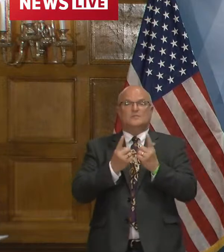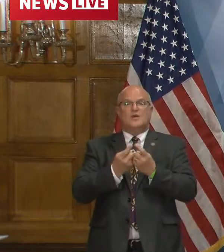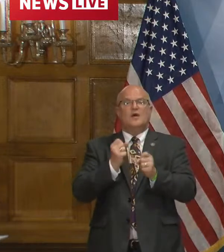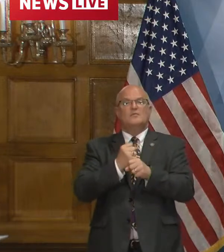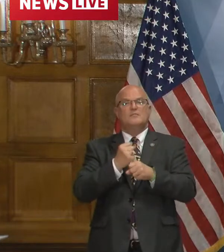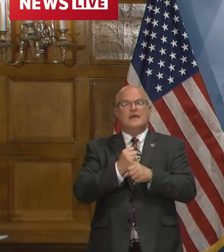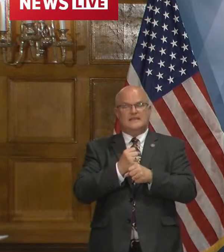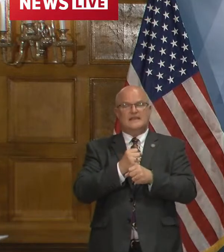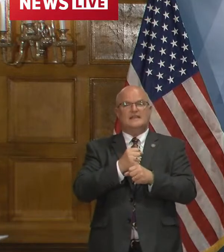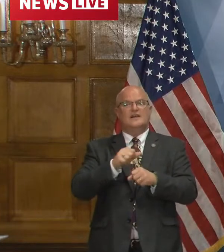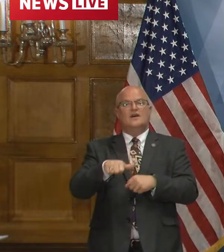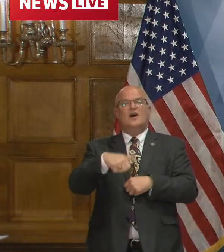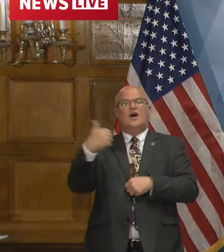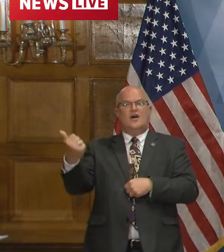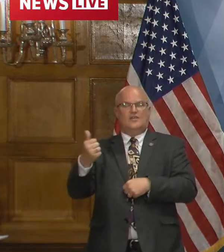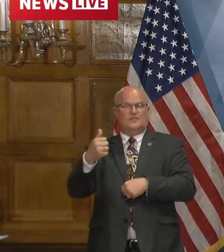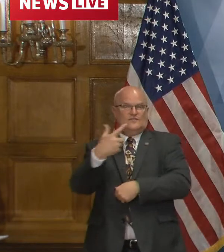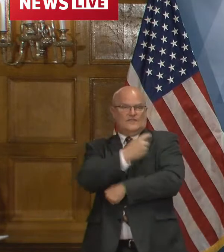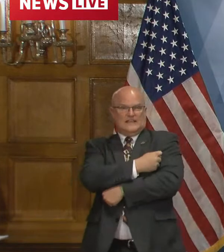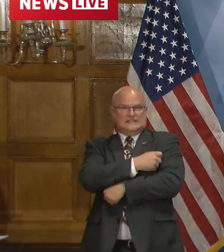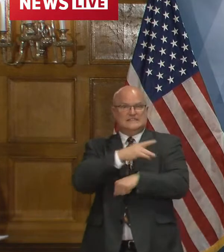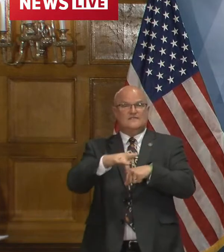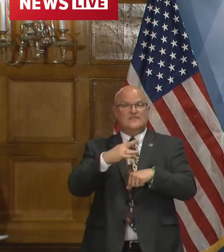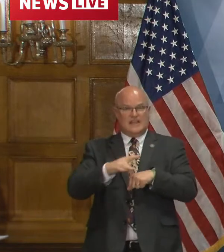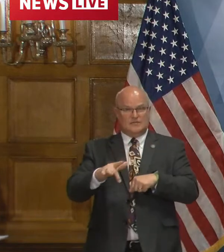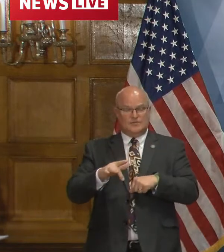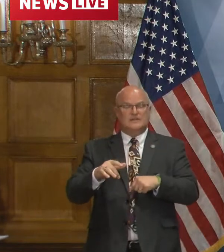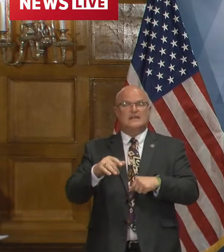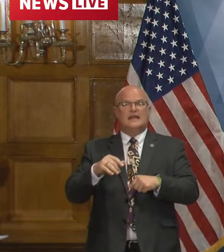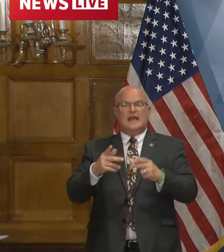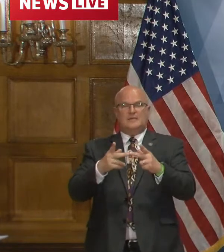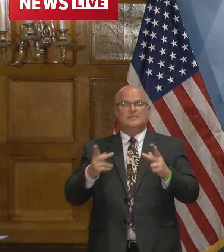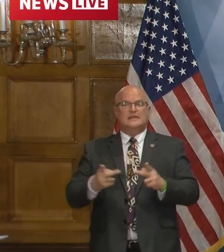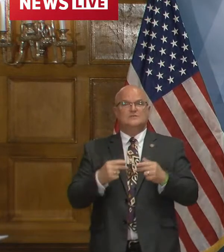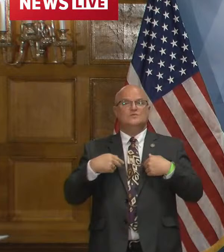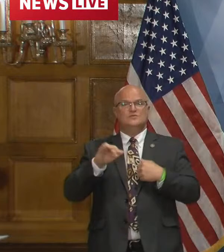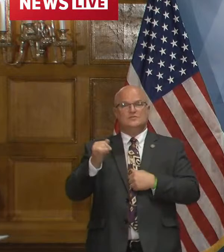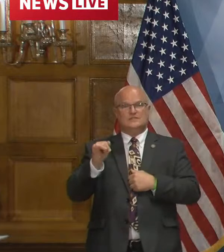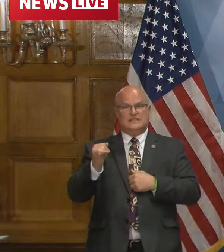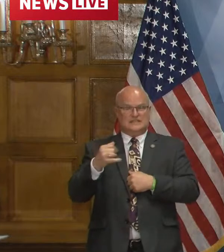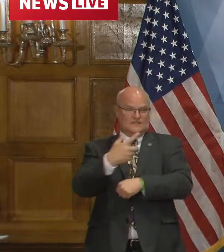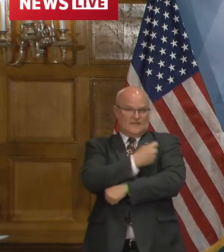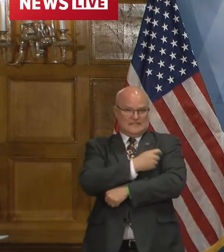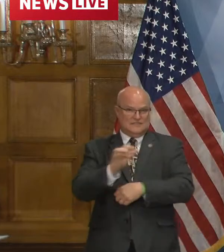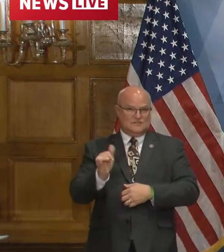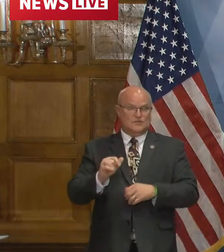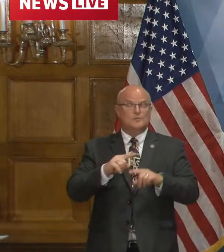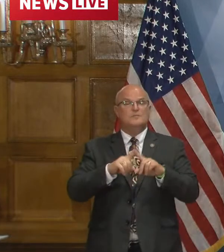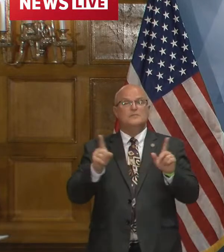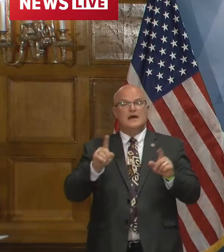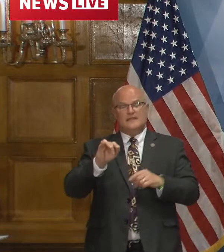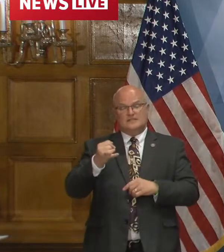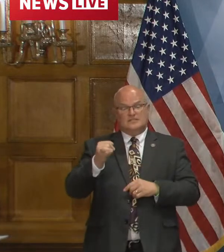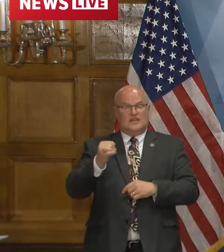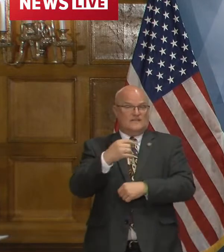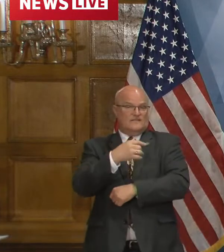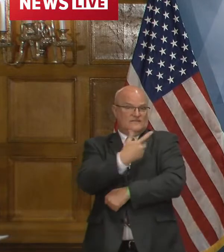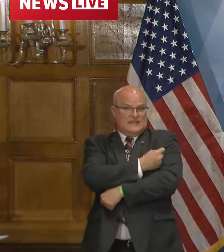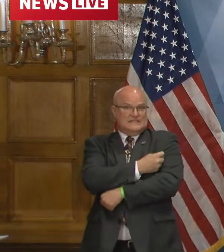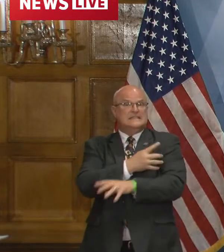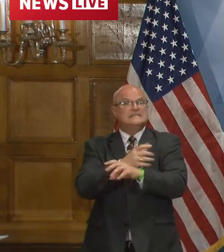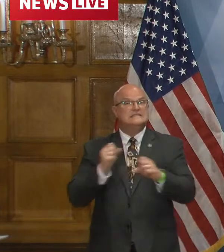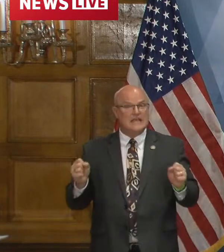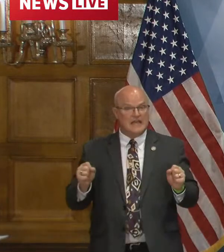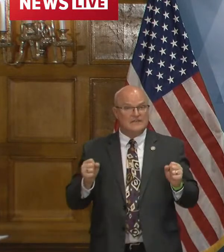that alternative vaccines available at sites where we're using the Janssen vaccine. But the Janssen vaccine is